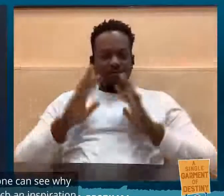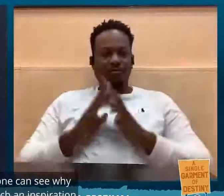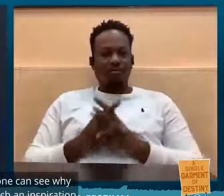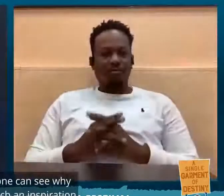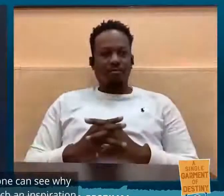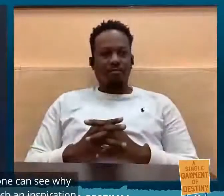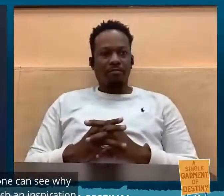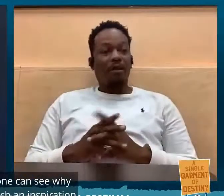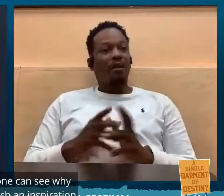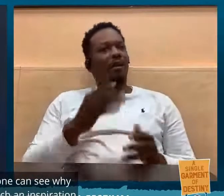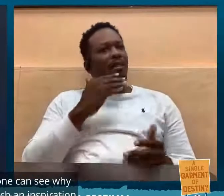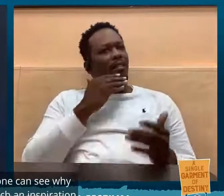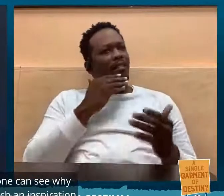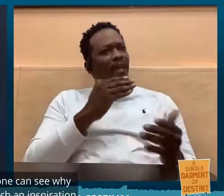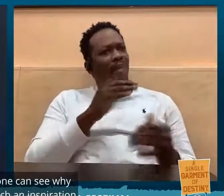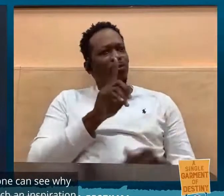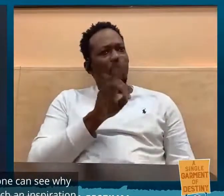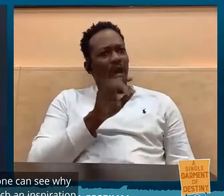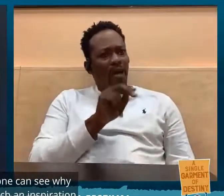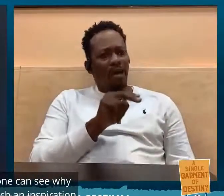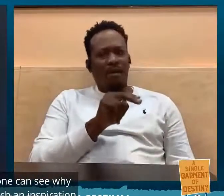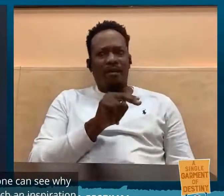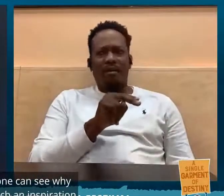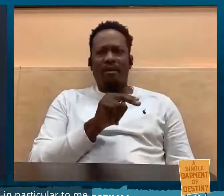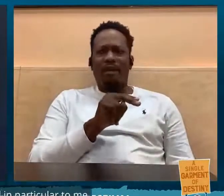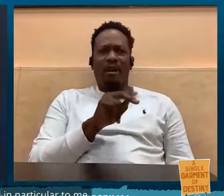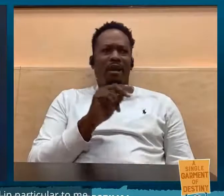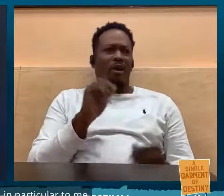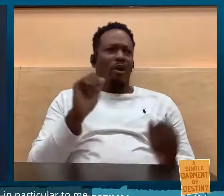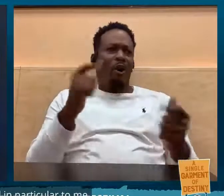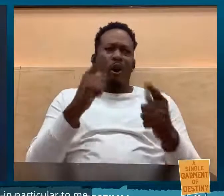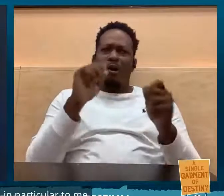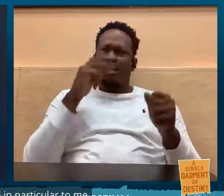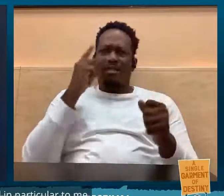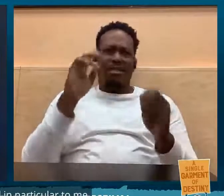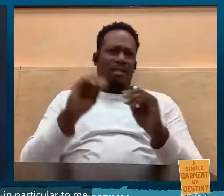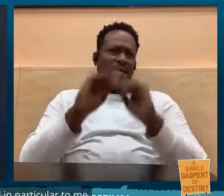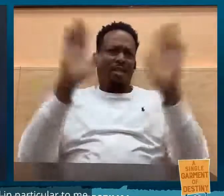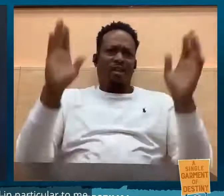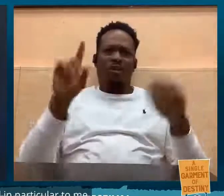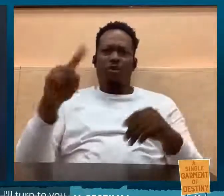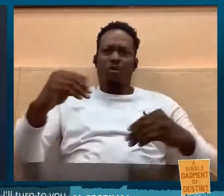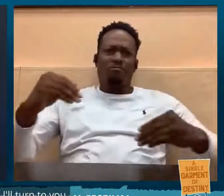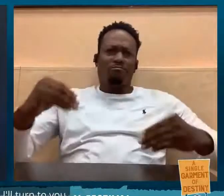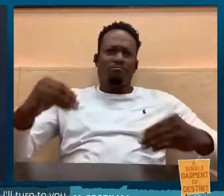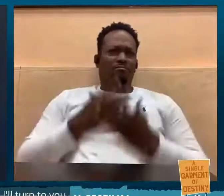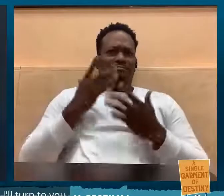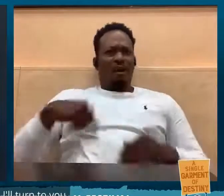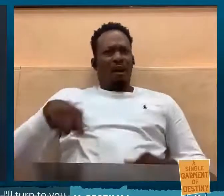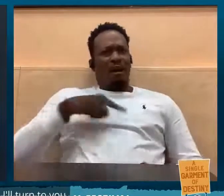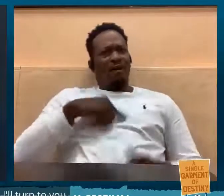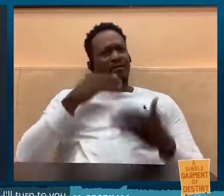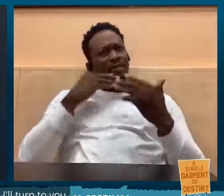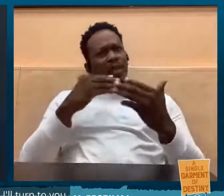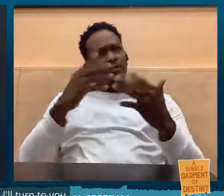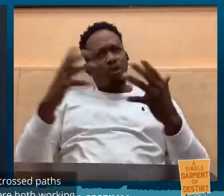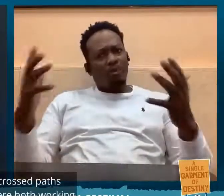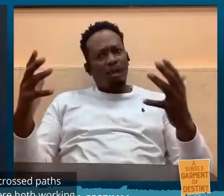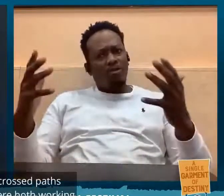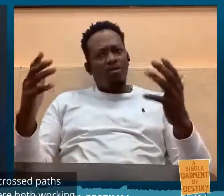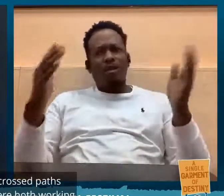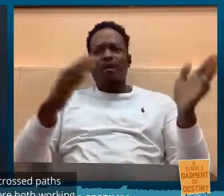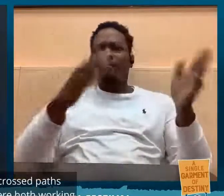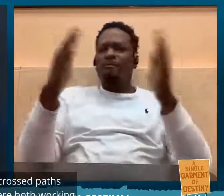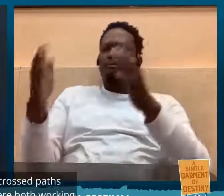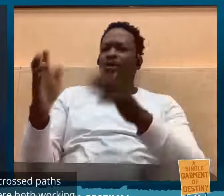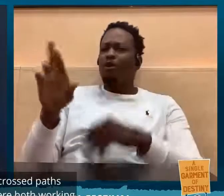can see why Diane is such an inspiration to so many, in particular to me. Rosemary, I'll turn to you.